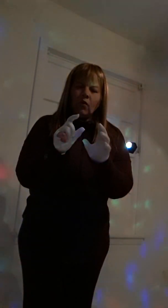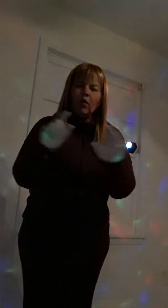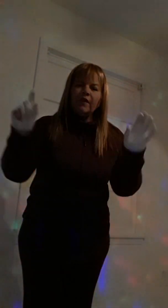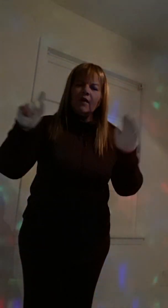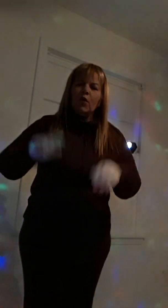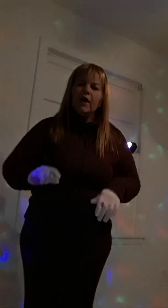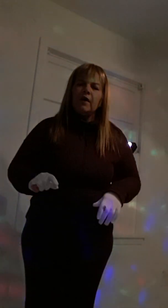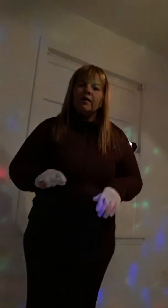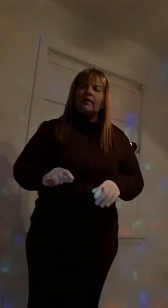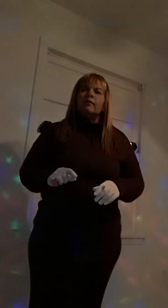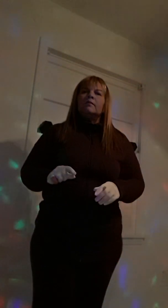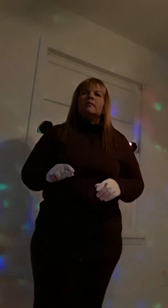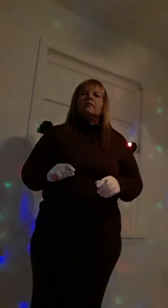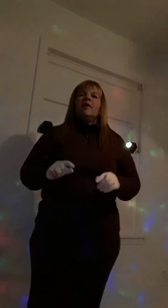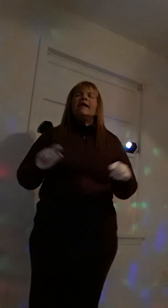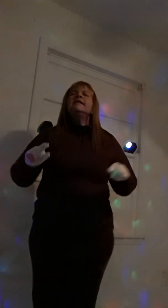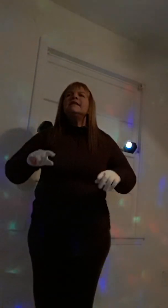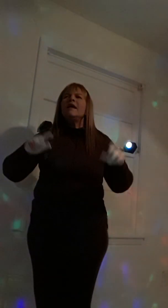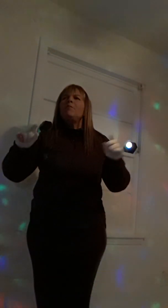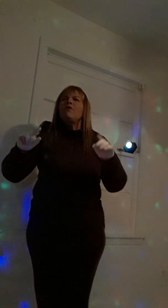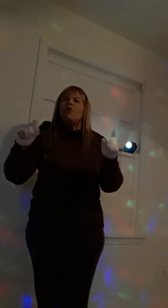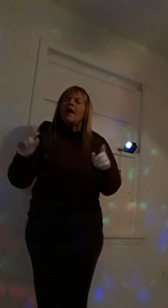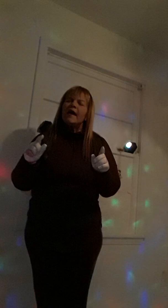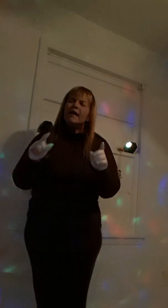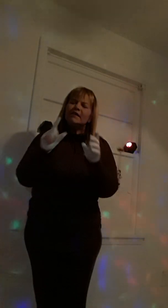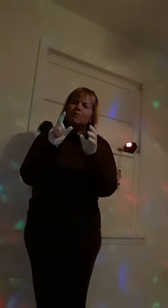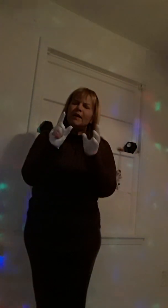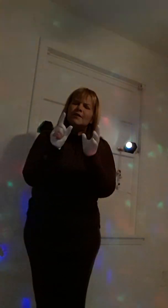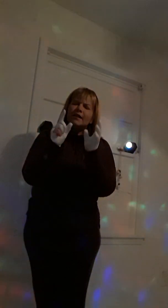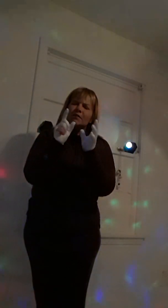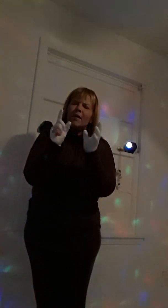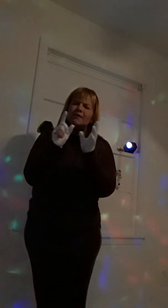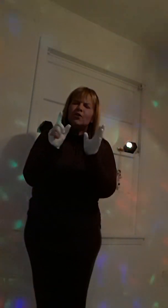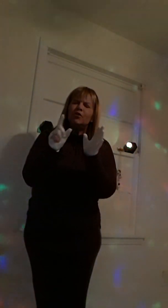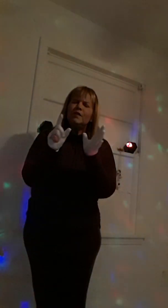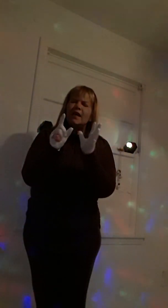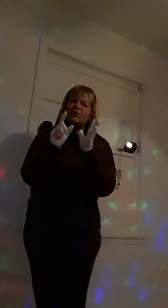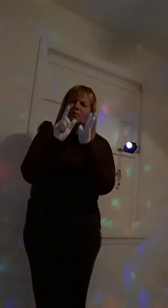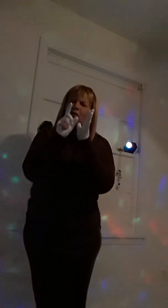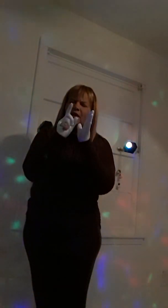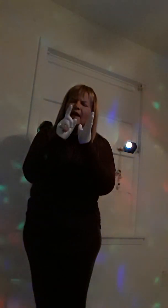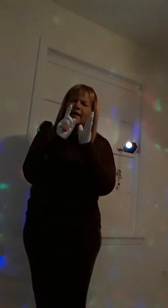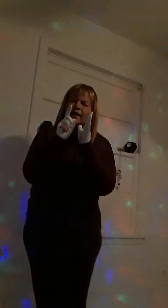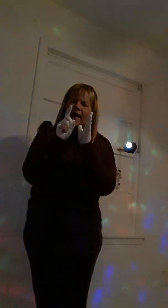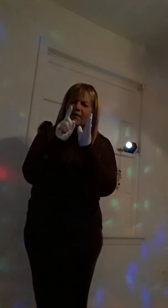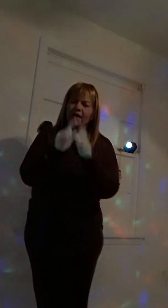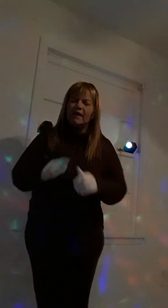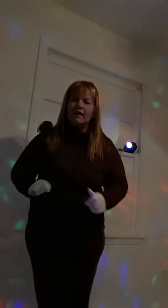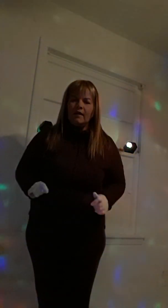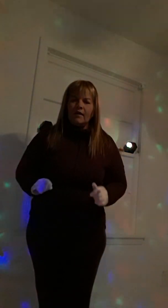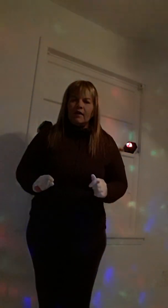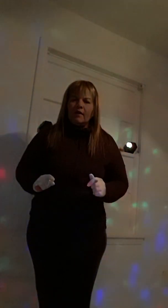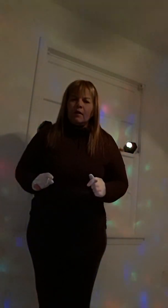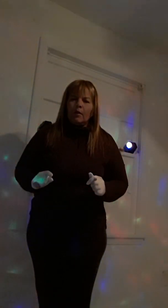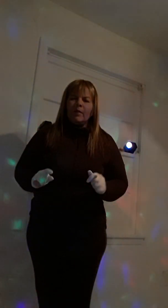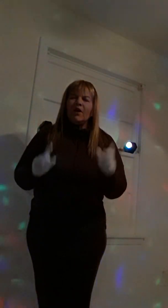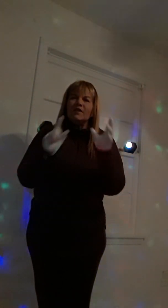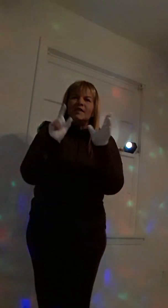where they were. Ese siempre fue el espacio donde ellos podían caber. Because that's